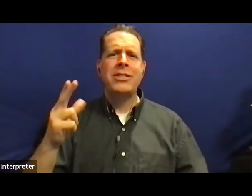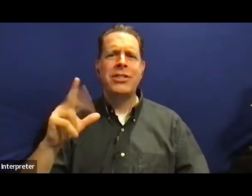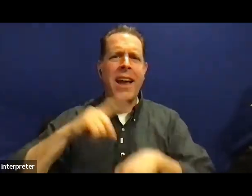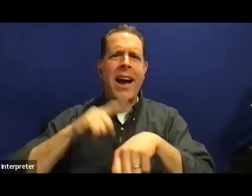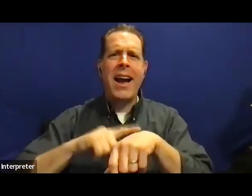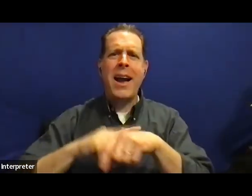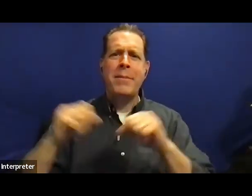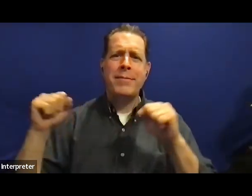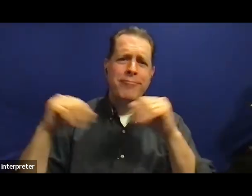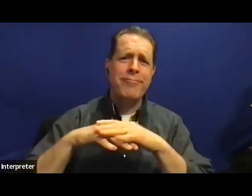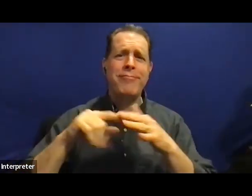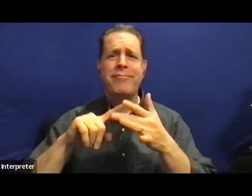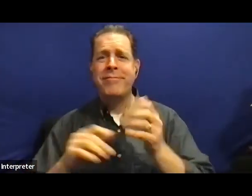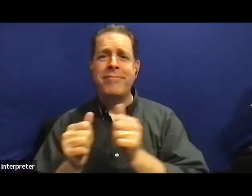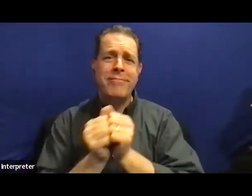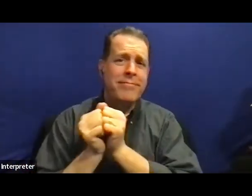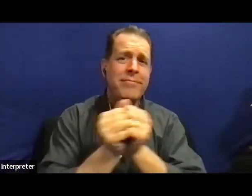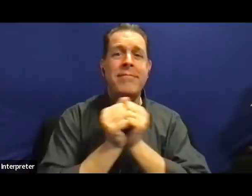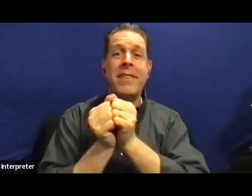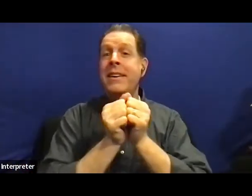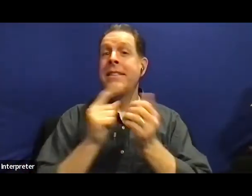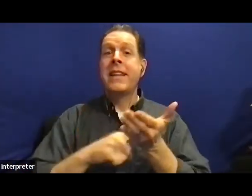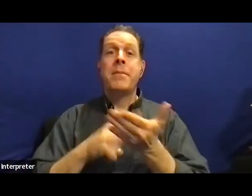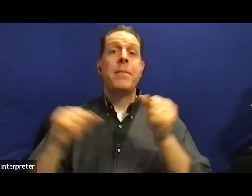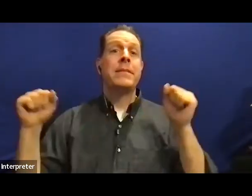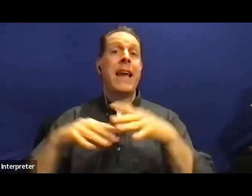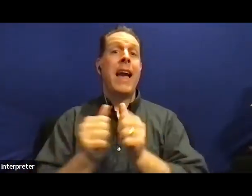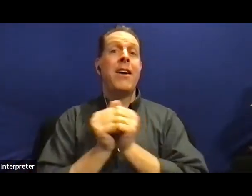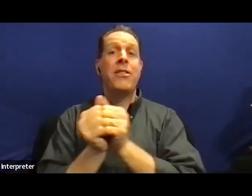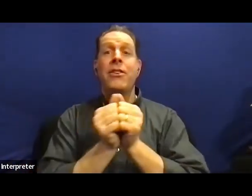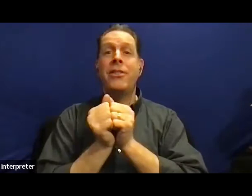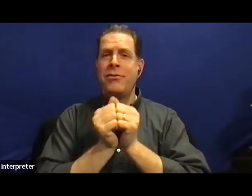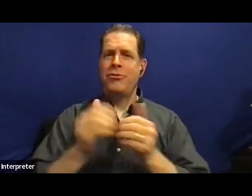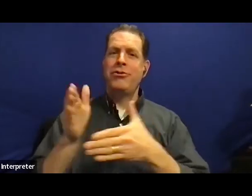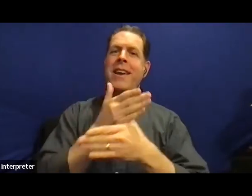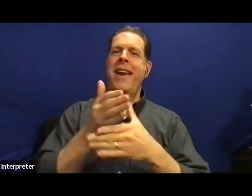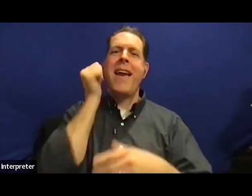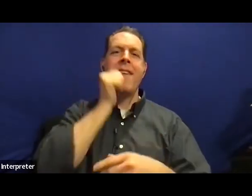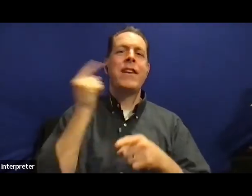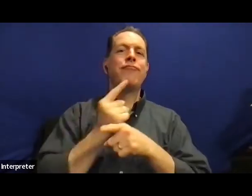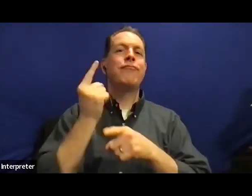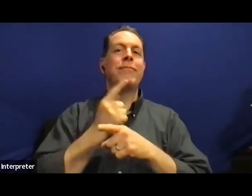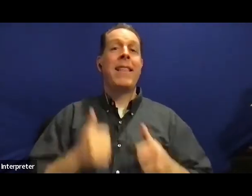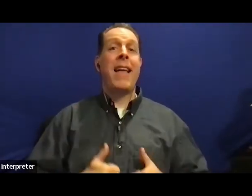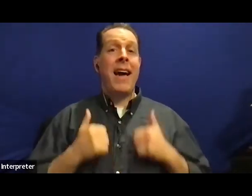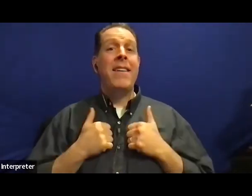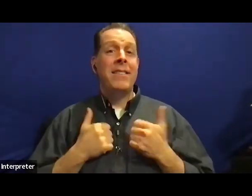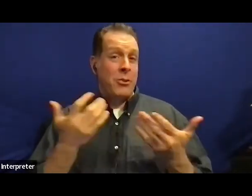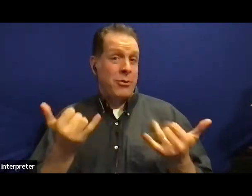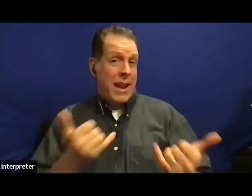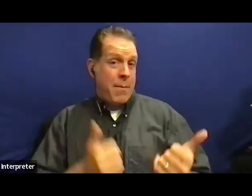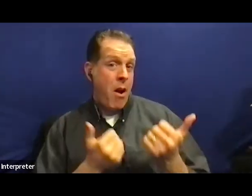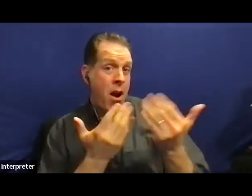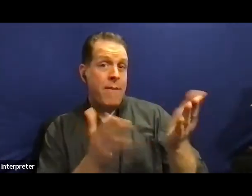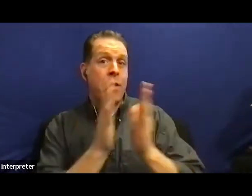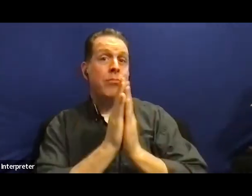and sometimes even gather to share everyday life. So today I'm just going to offer a prayer